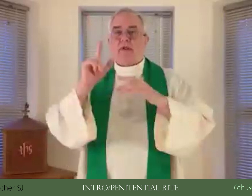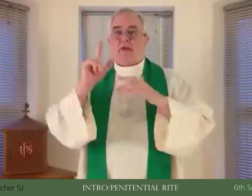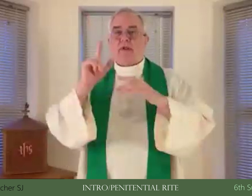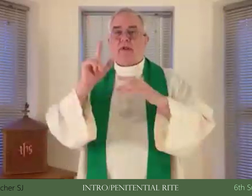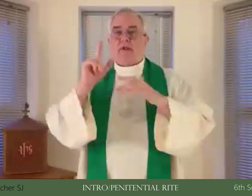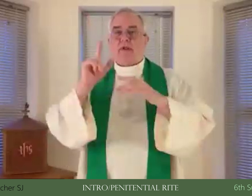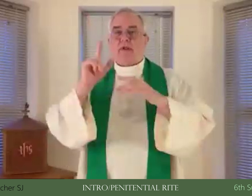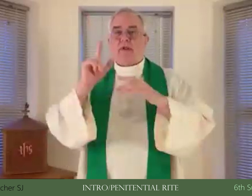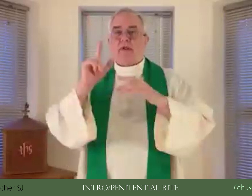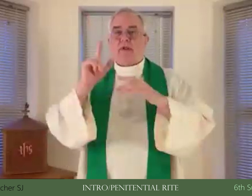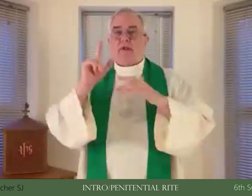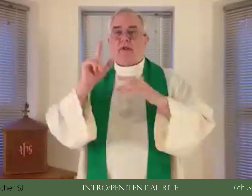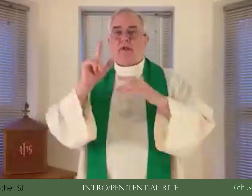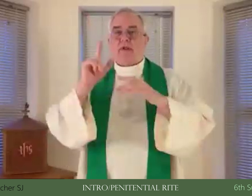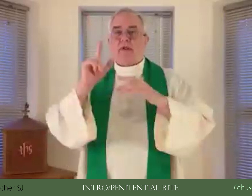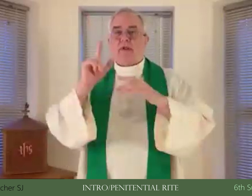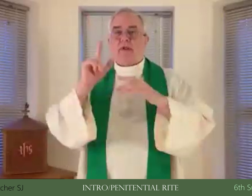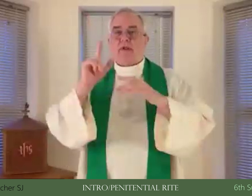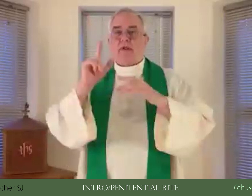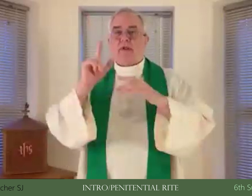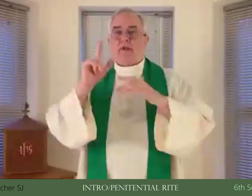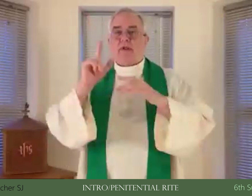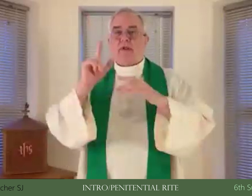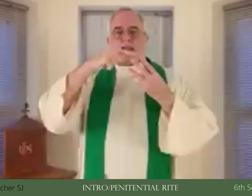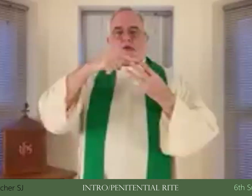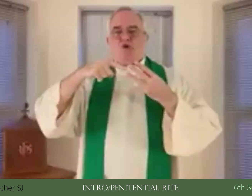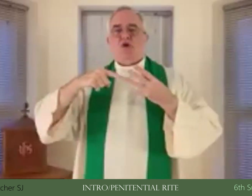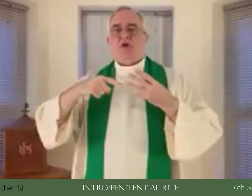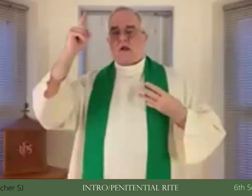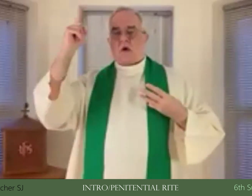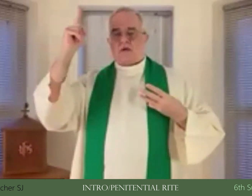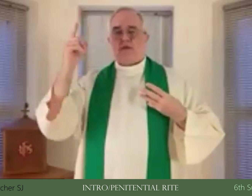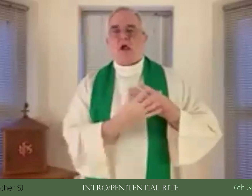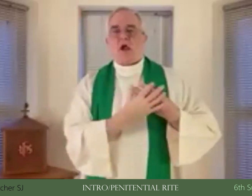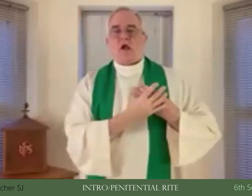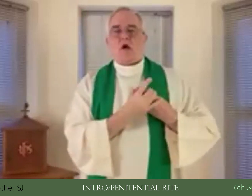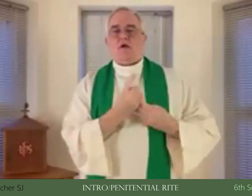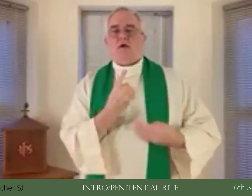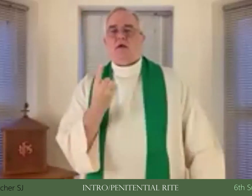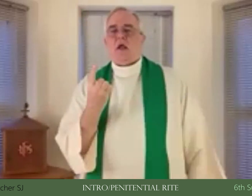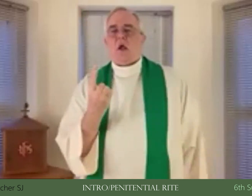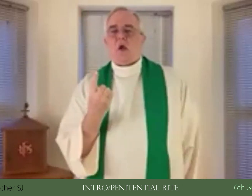glory to God the Holy Spirit. Each is God, God is